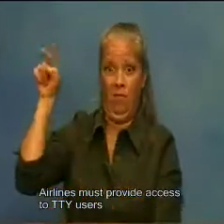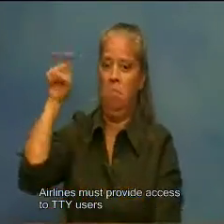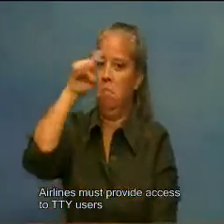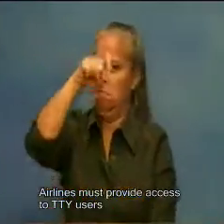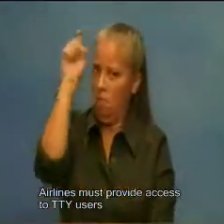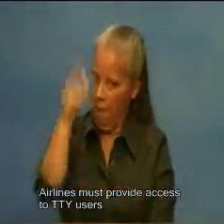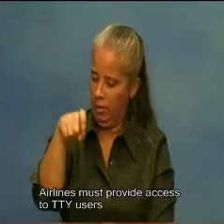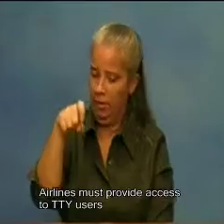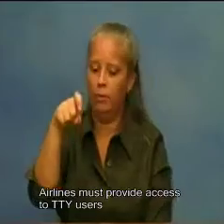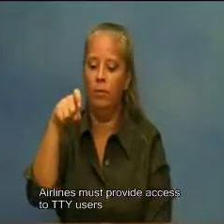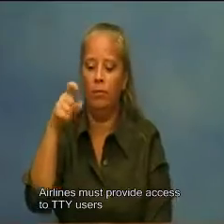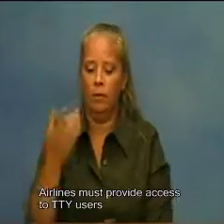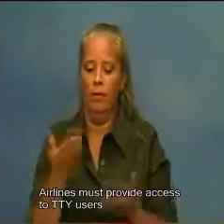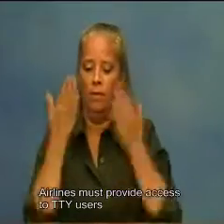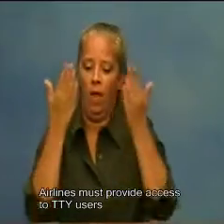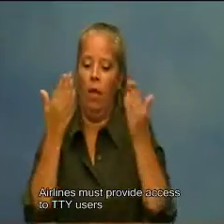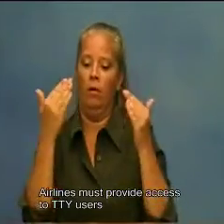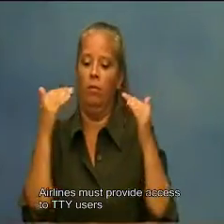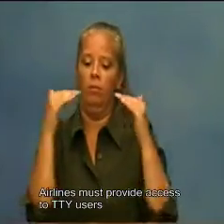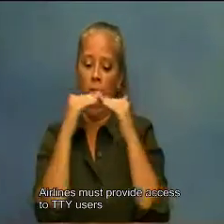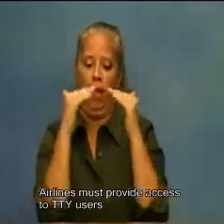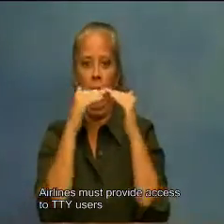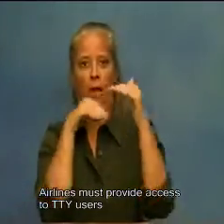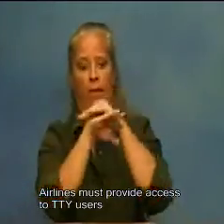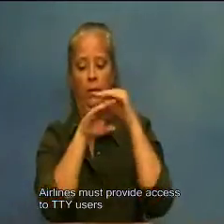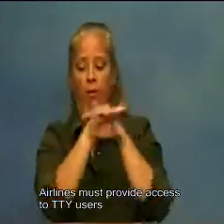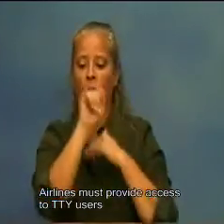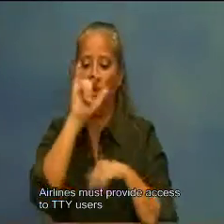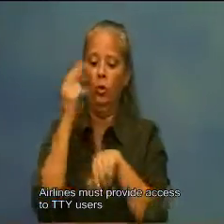Airlines must provide access to TTY users